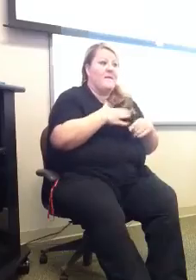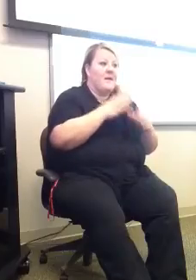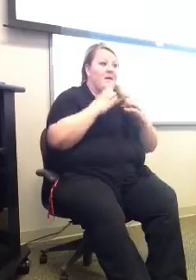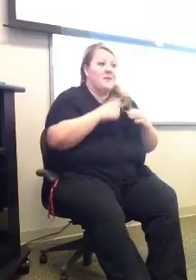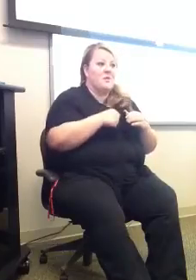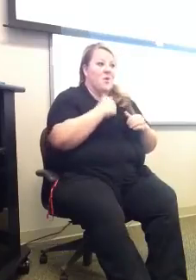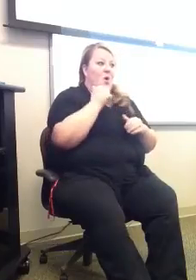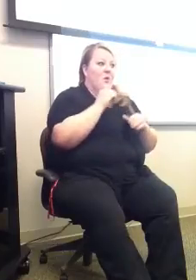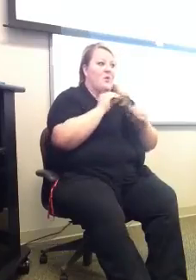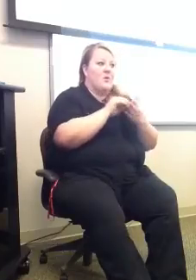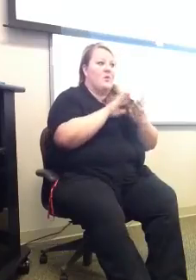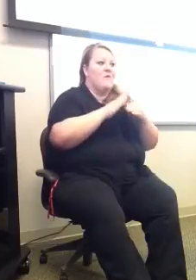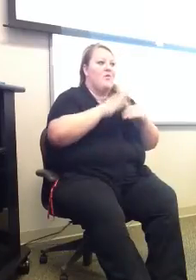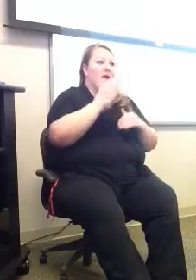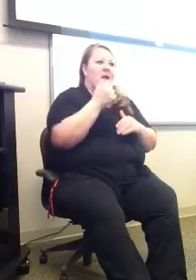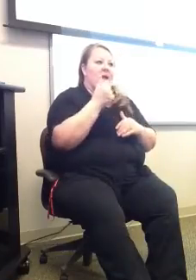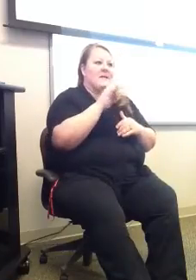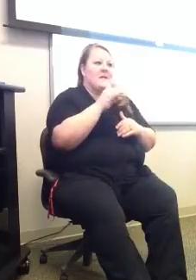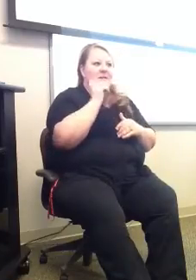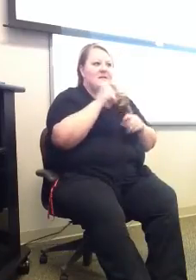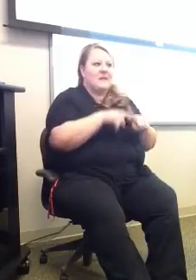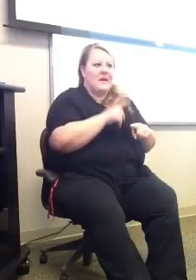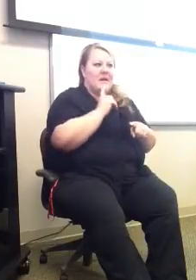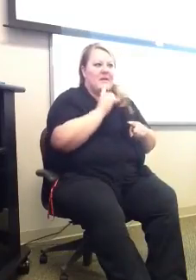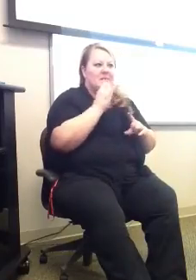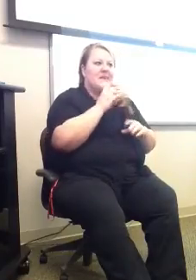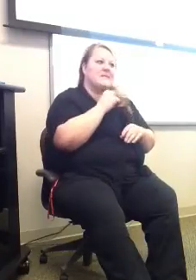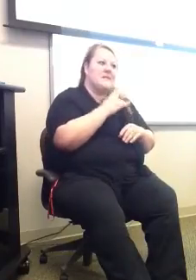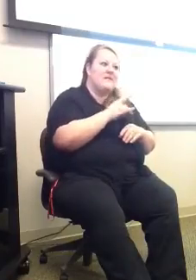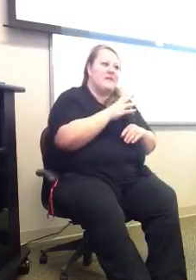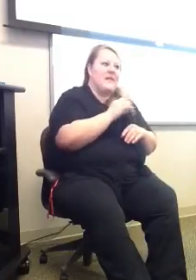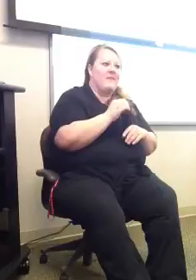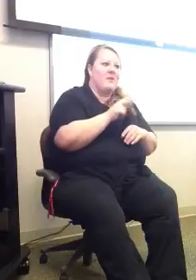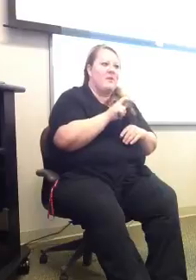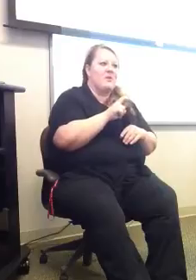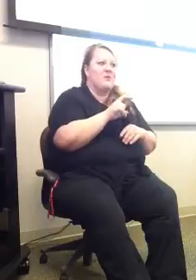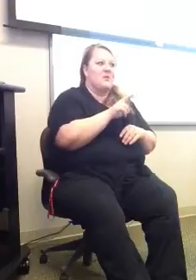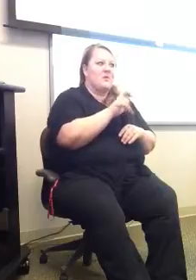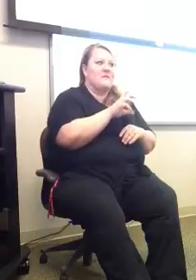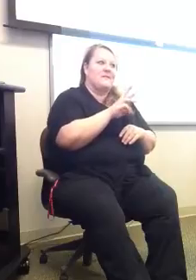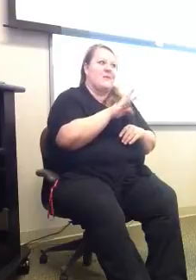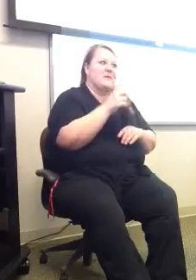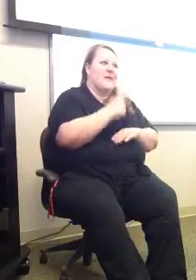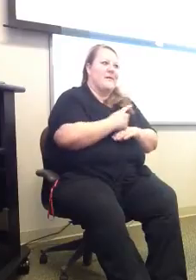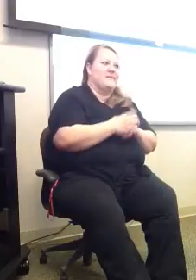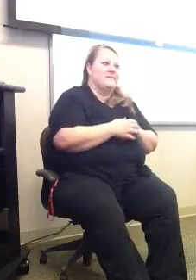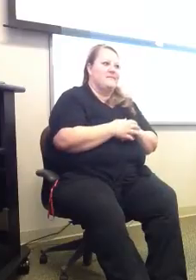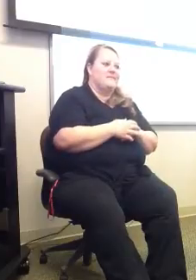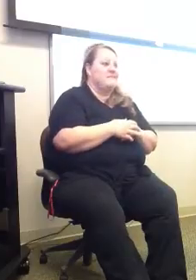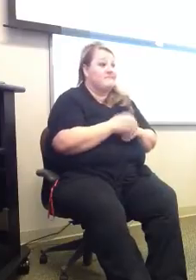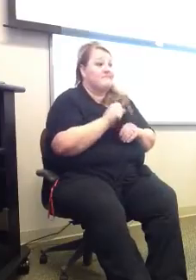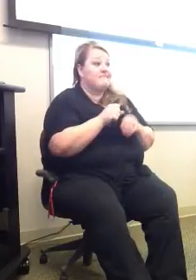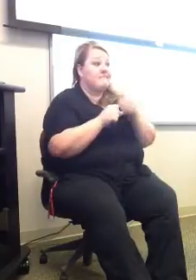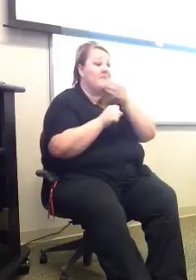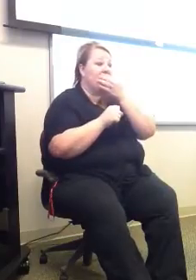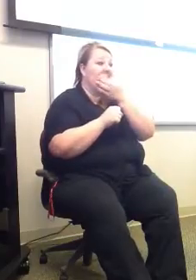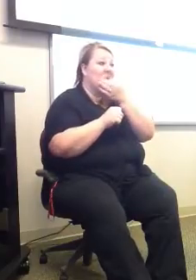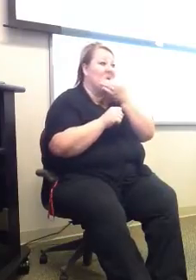over an 18 because a dependent is considered 17 and 364 days. Okay? So. Or is